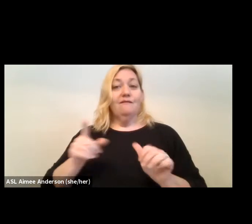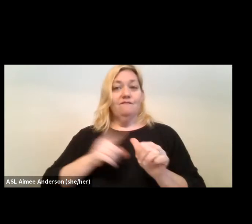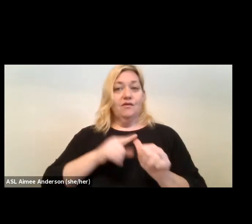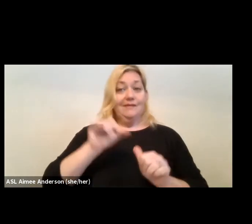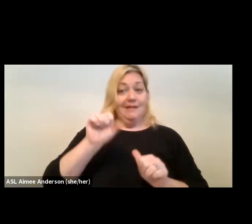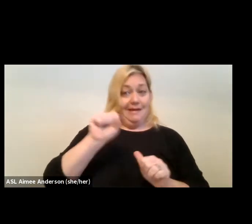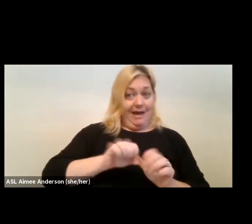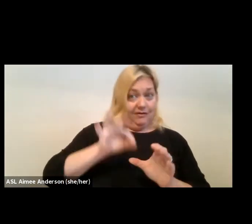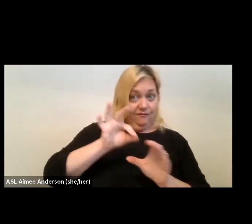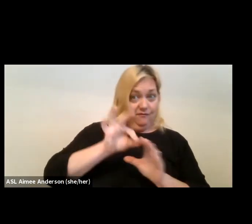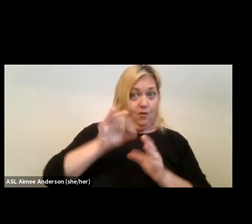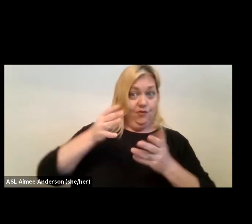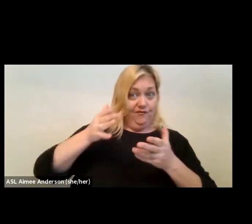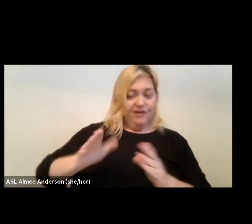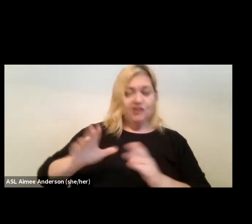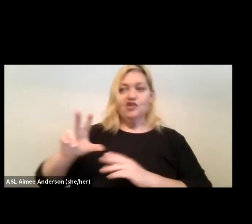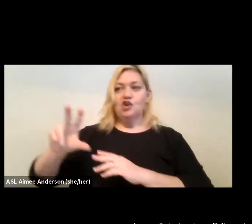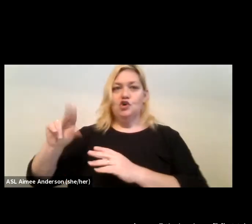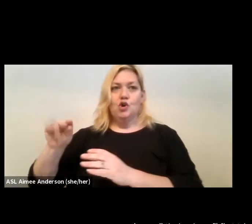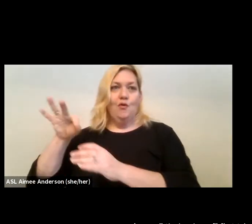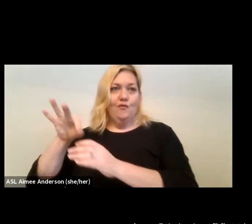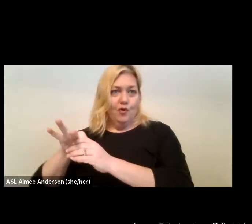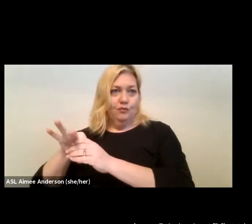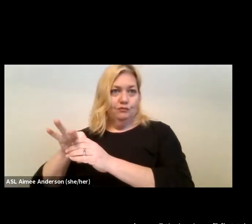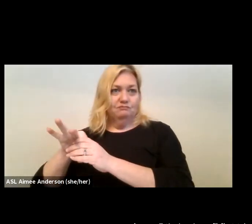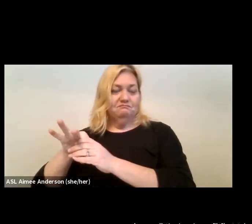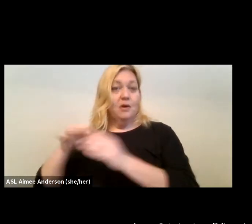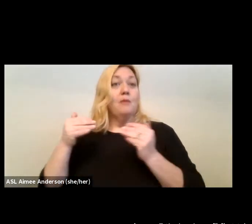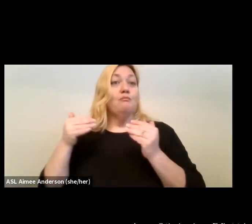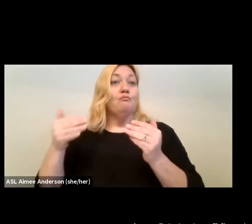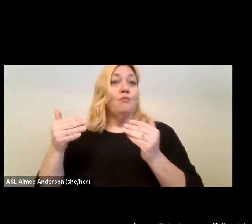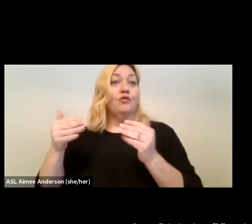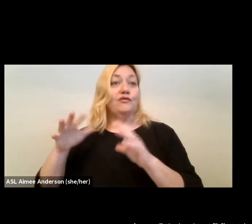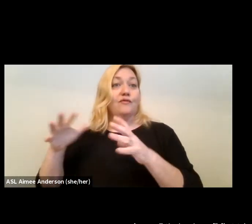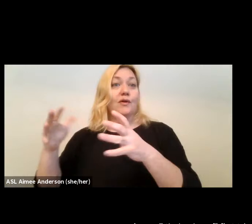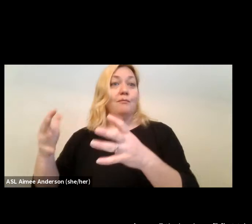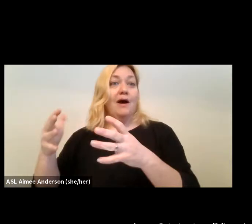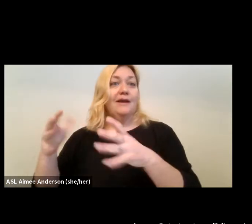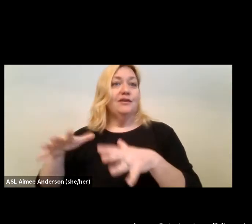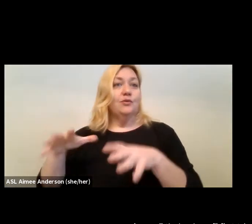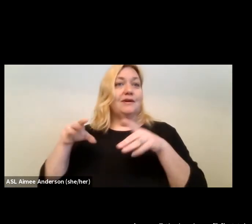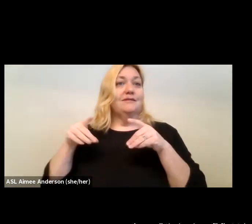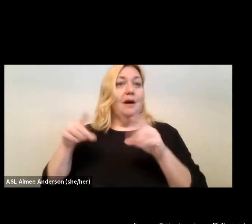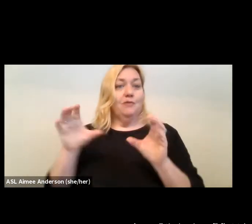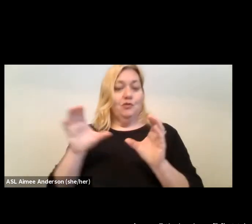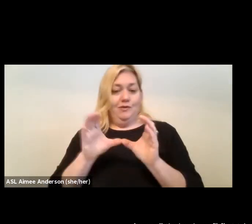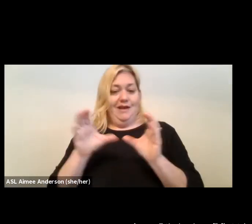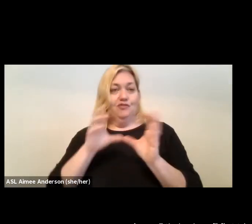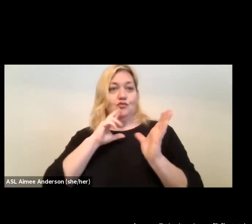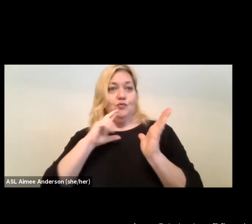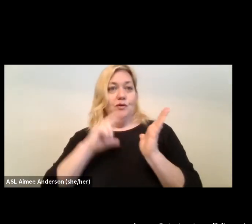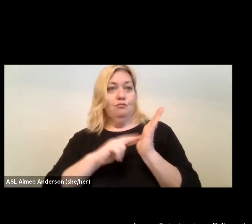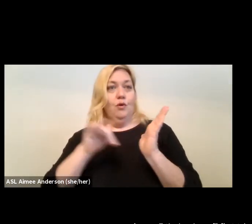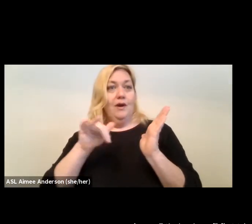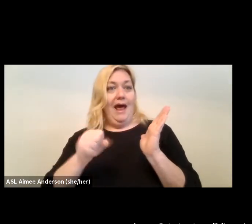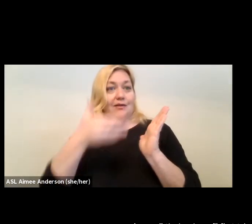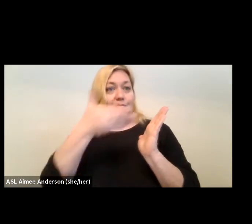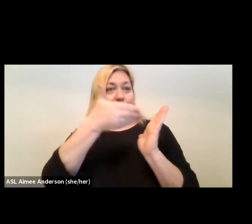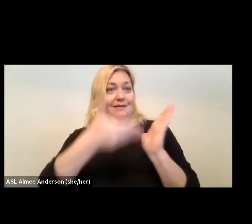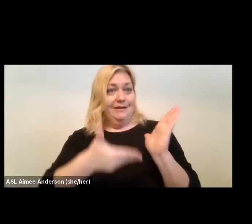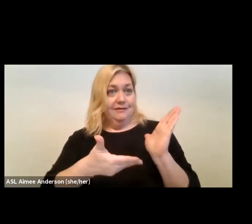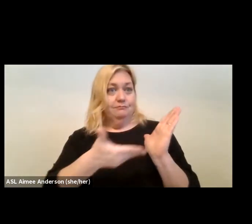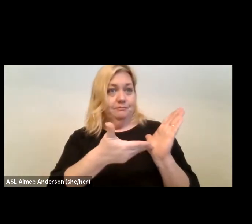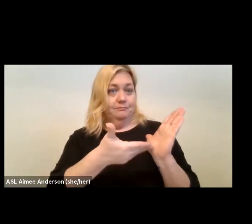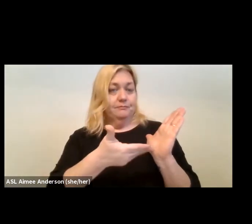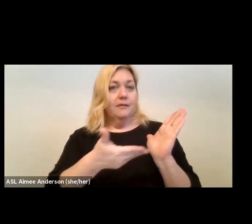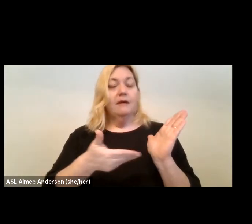and then we will take the no votes. Motion before the body is to adopt the credentials report as presented.